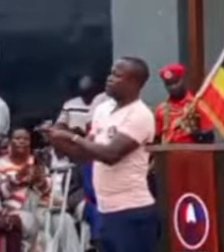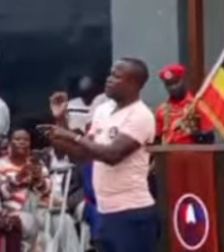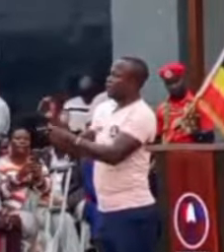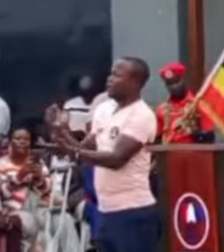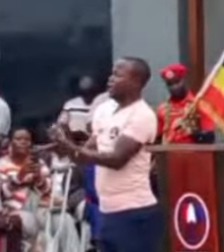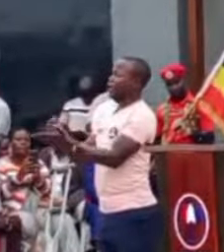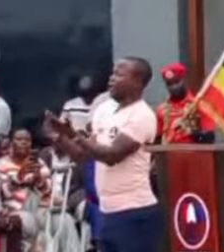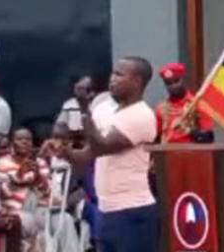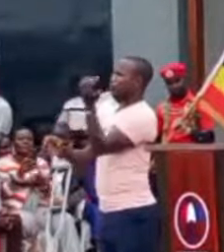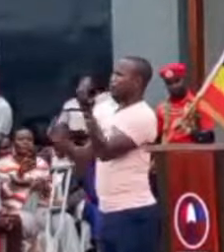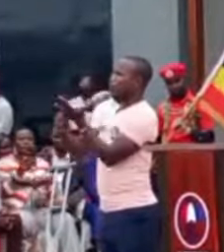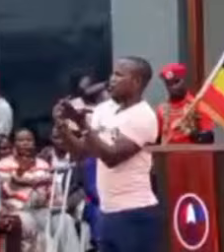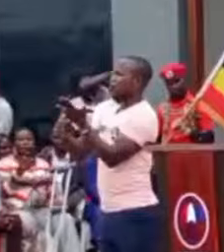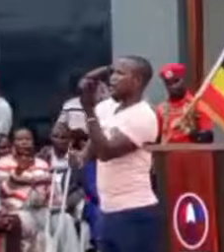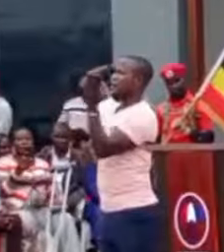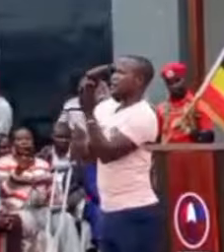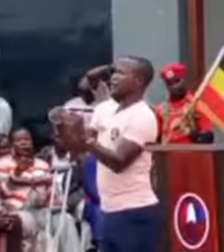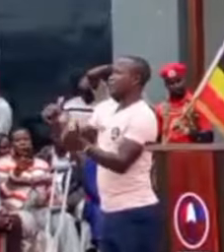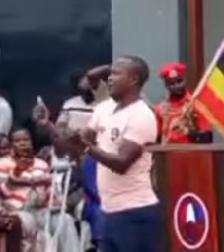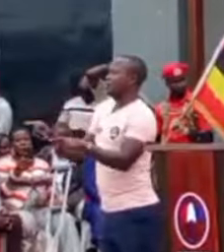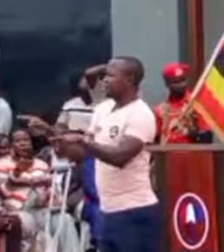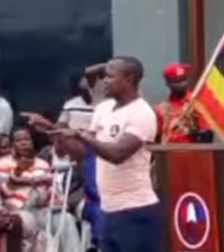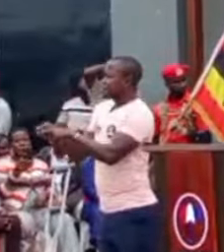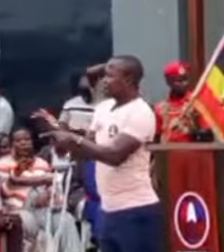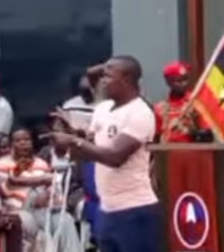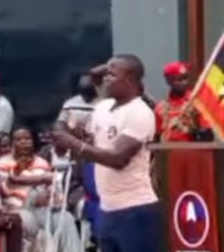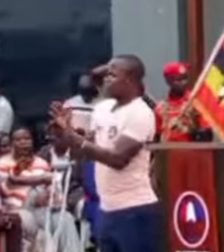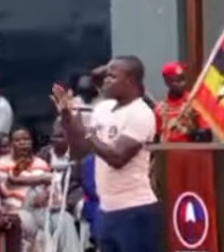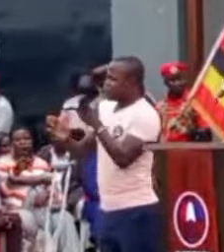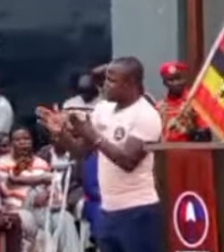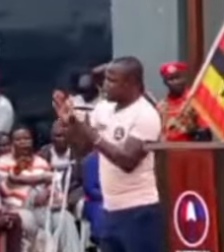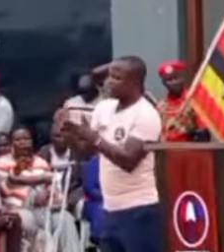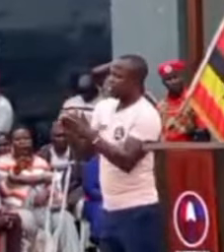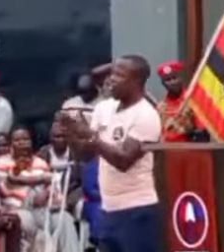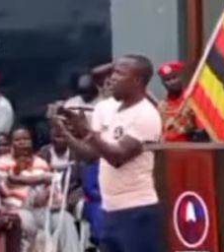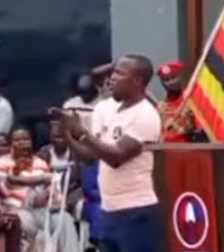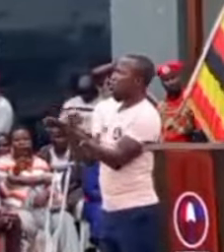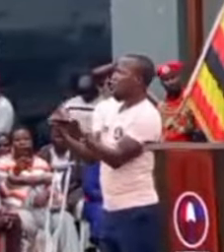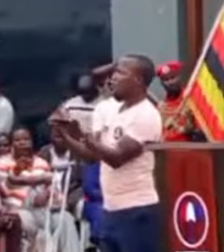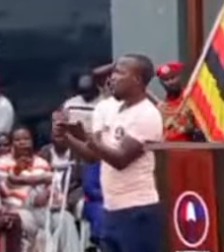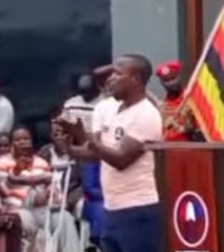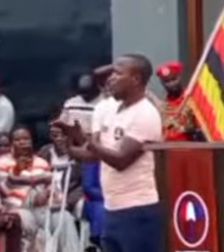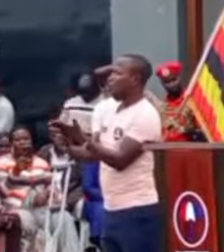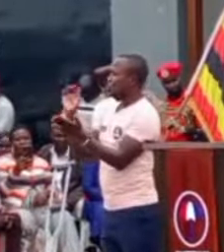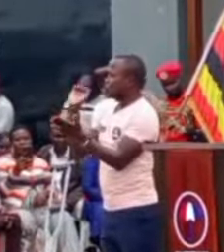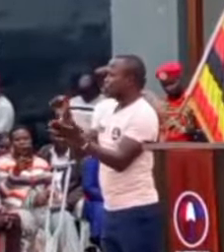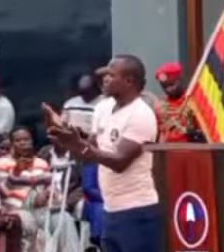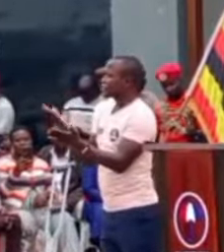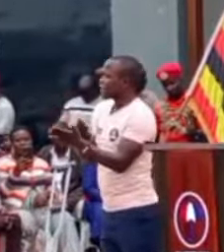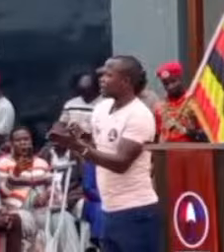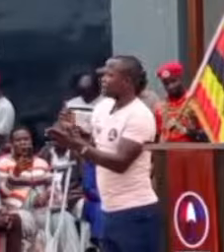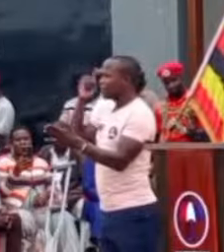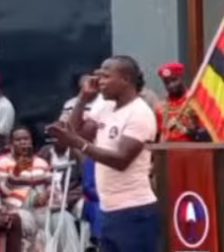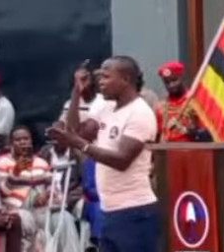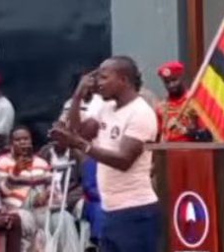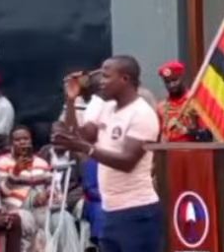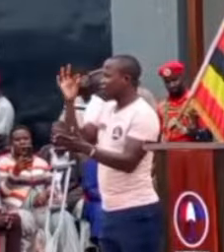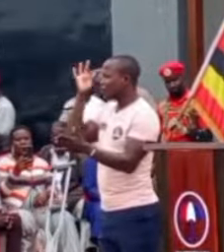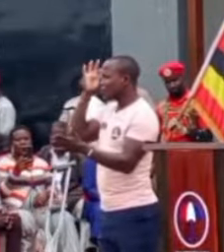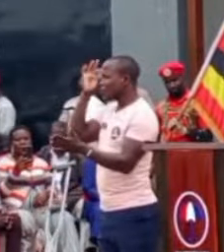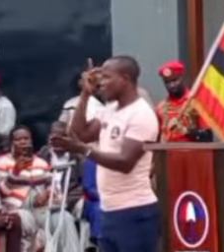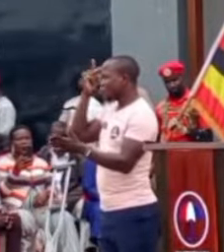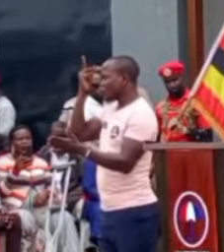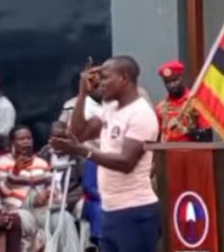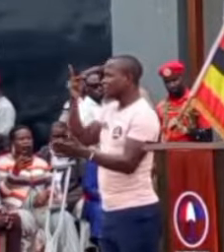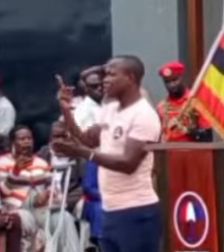ssa lyetwagala ebiremu so tulina pulaani eyo basebo ne bannyabo mu uganda empya tulina okuba n'enkola government policy eri strict